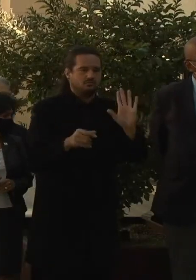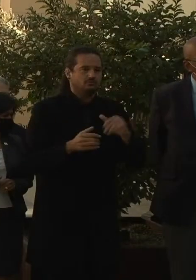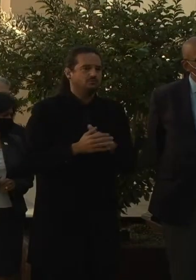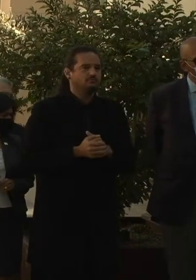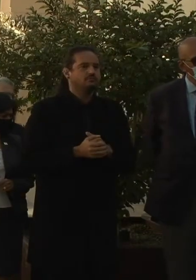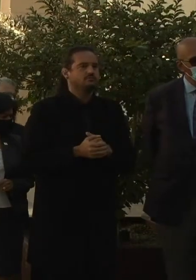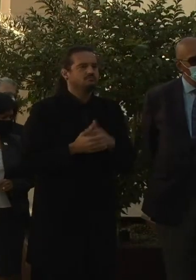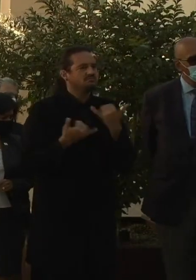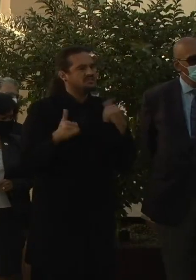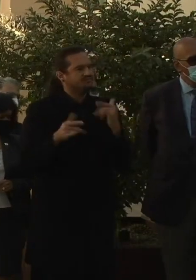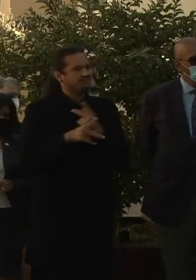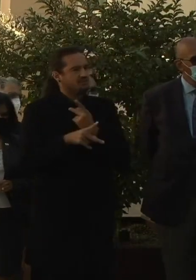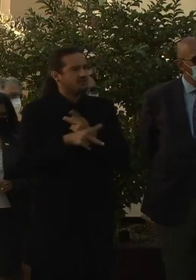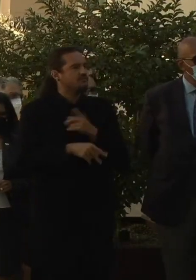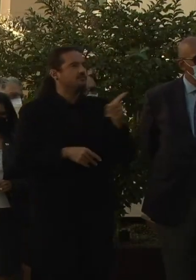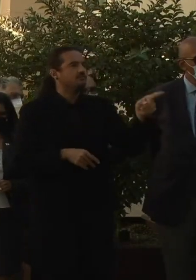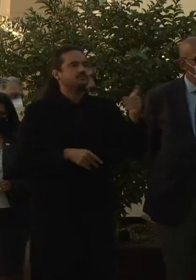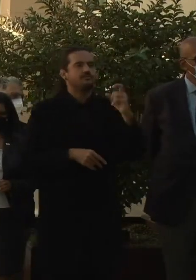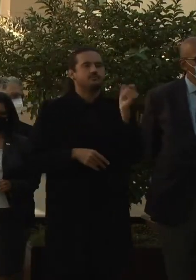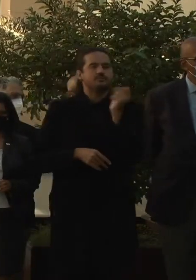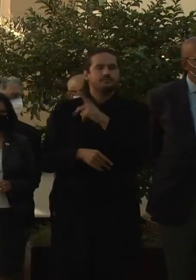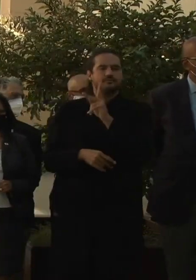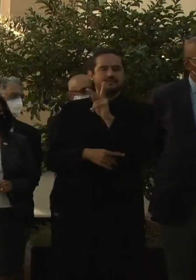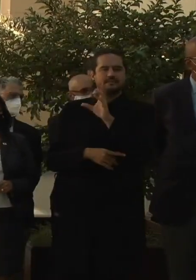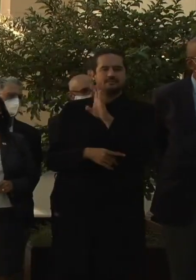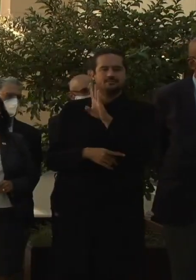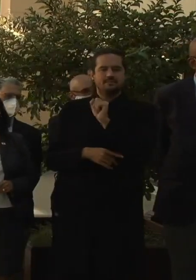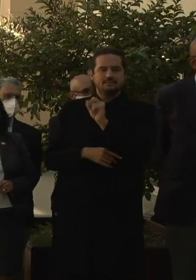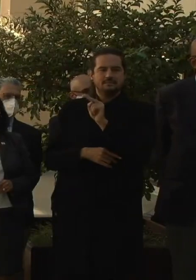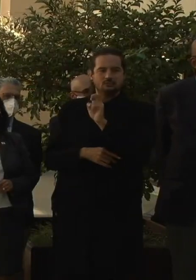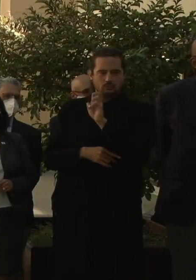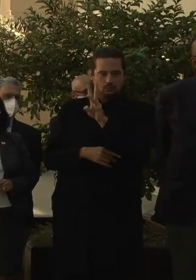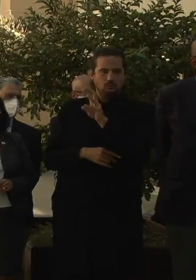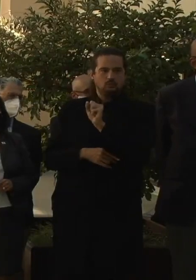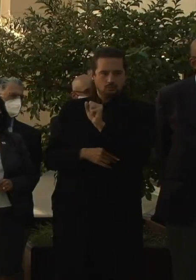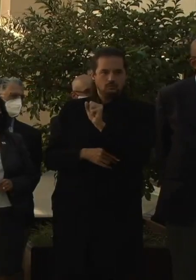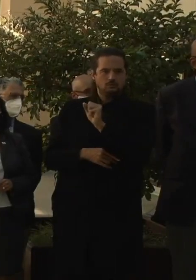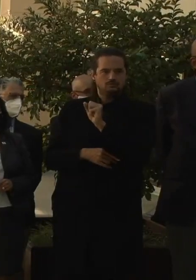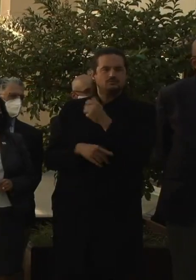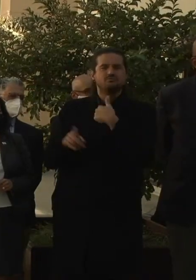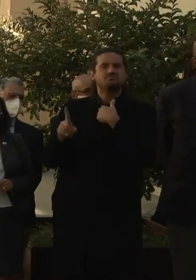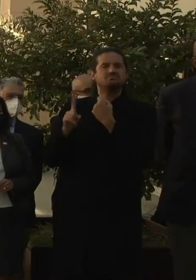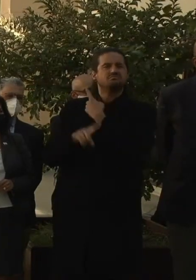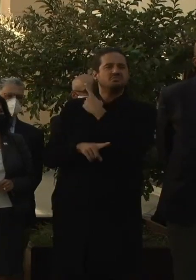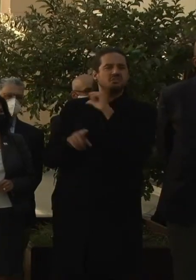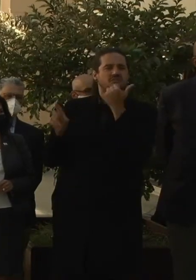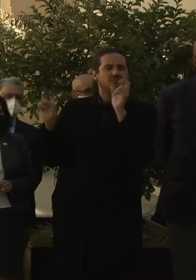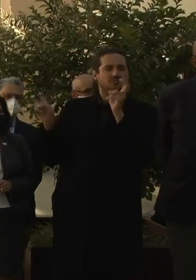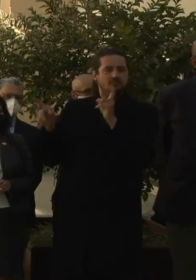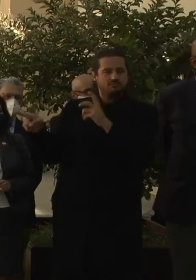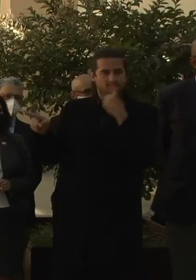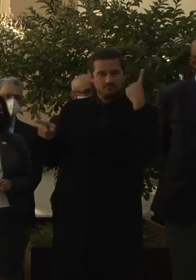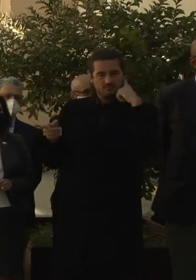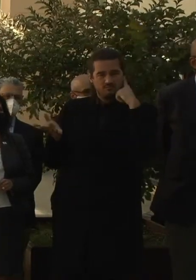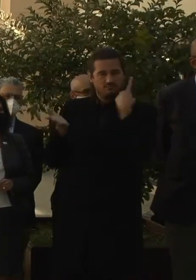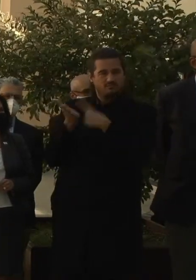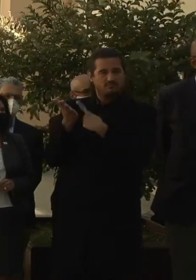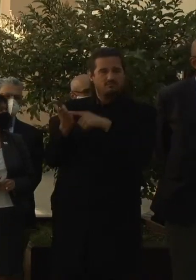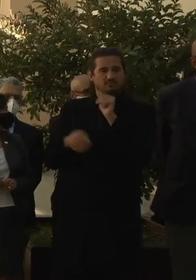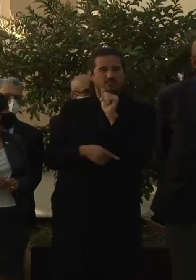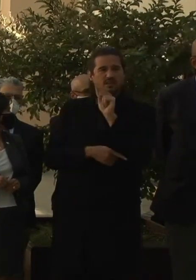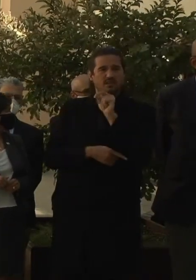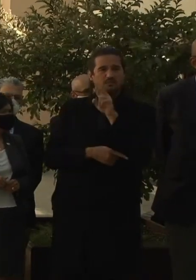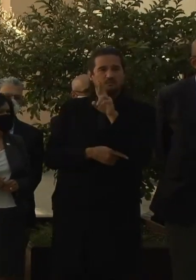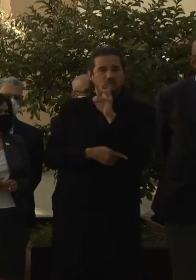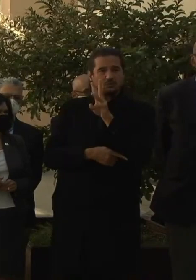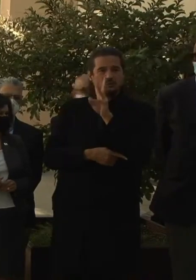KCBS Radio. This is going to be your out of left field question, but I'm sure you've heard that Andrew Wiggins of the Golden State Warriors is not getting